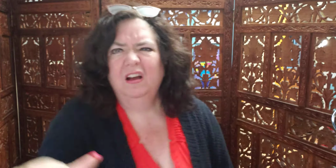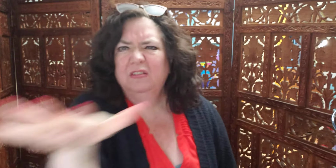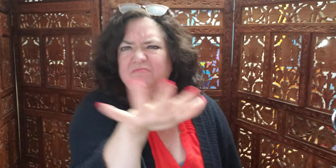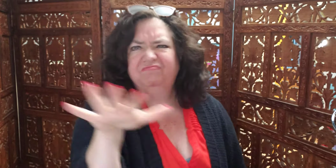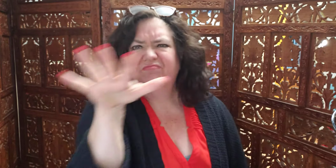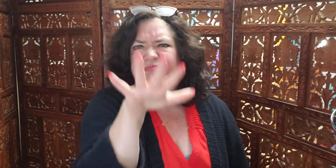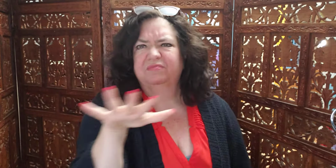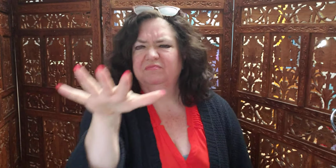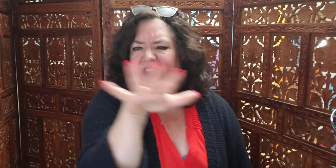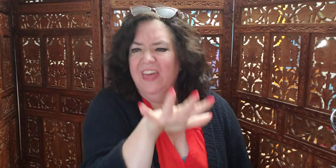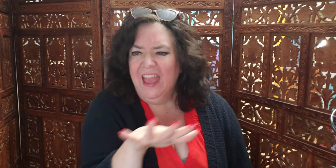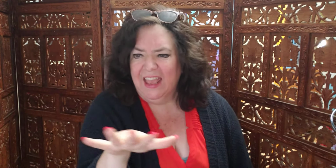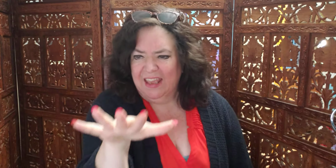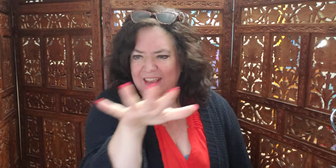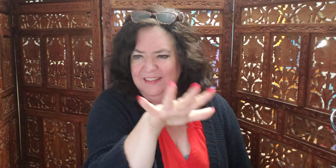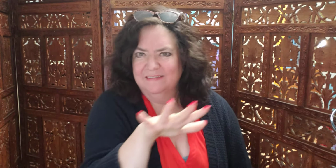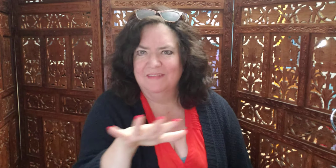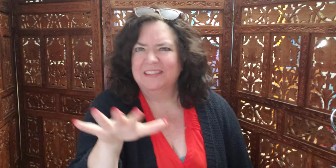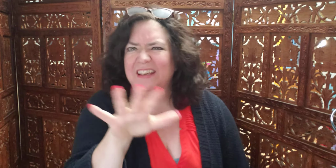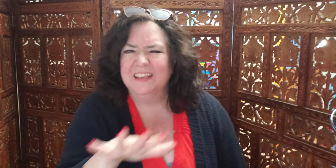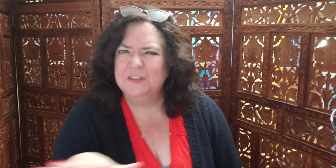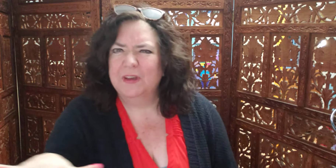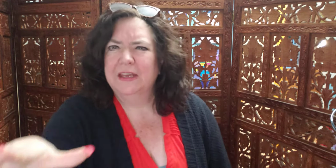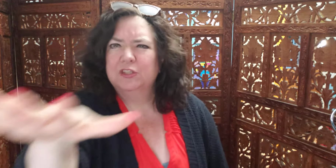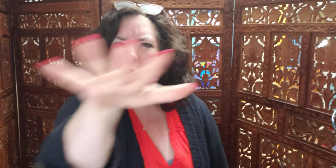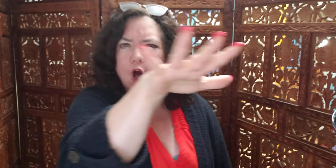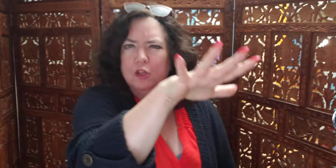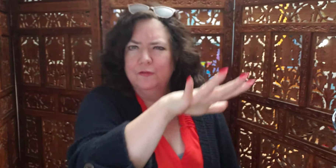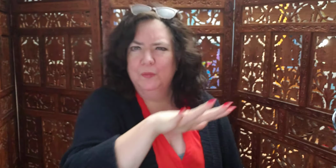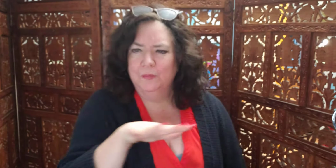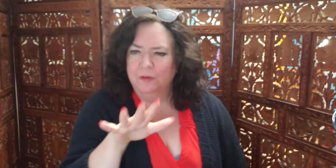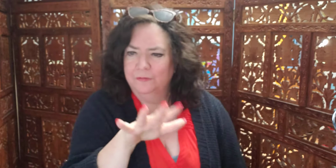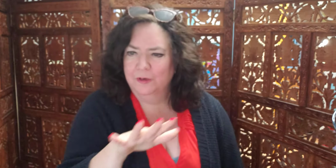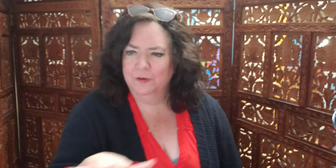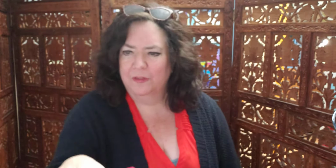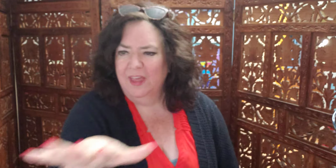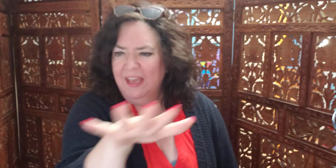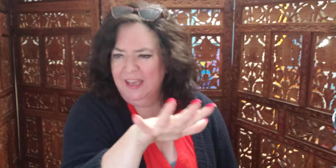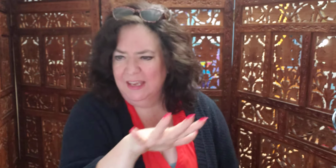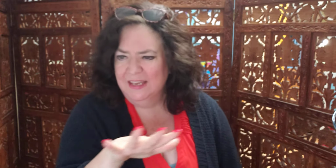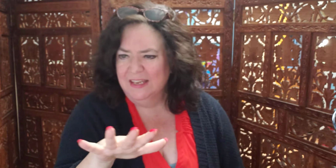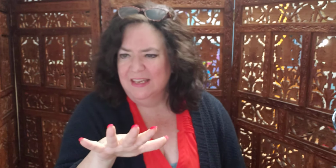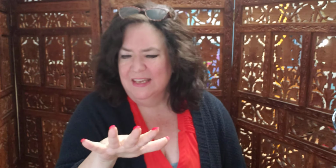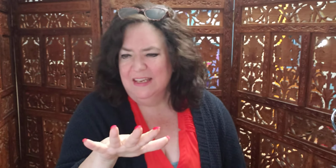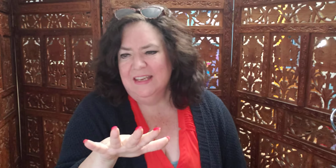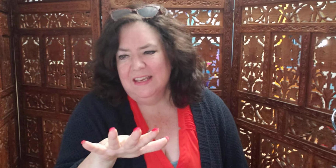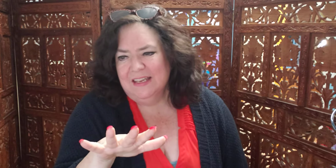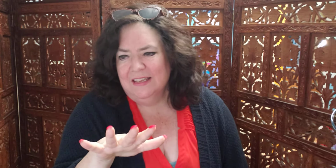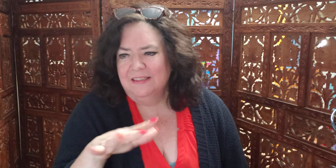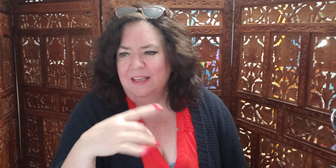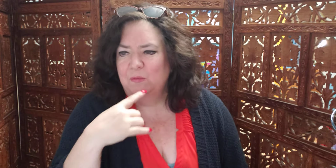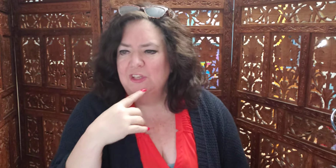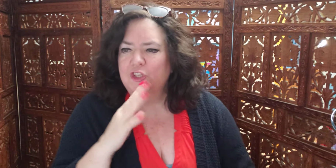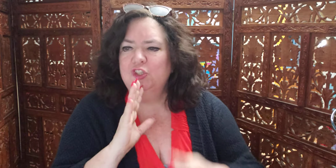Oh, they. That's like, it's vague. It's all of the people in front of her. They said we should